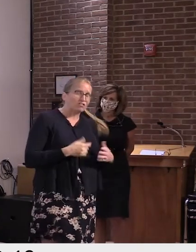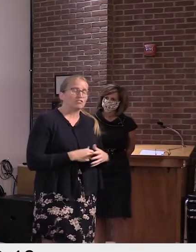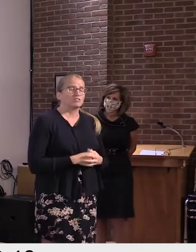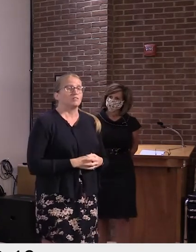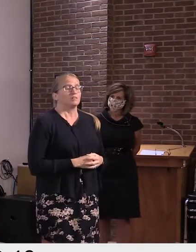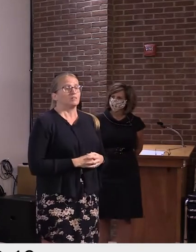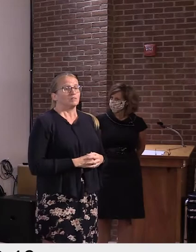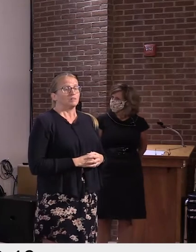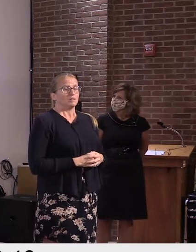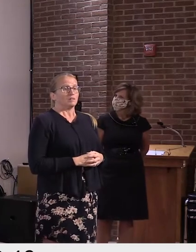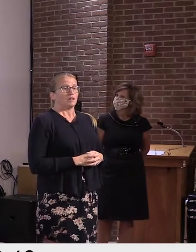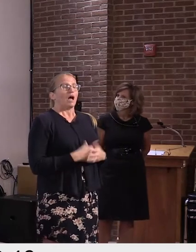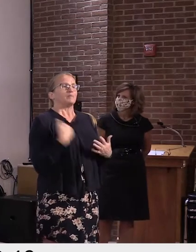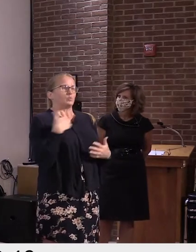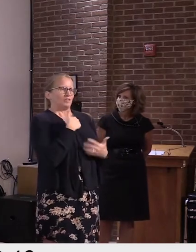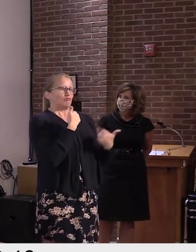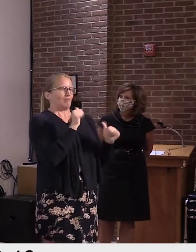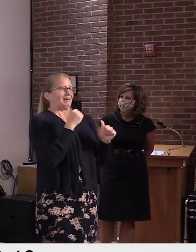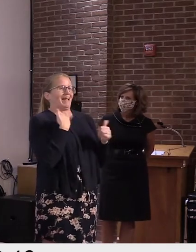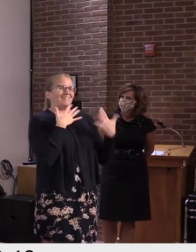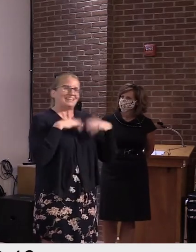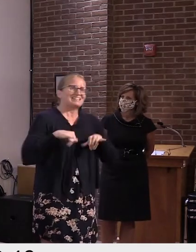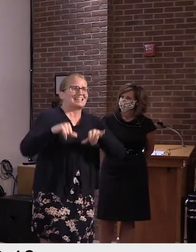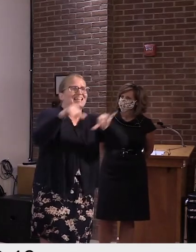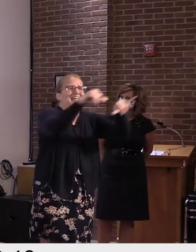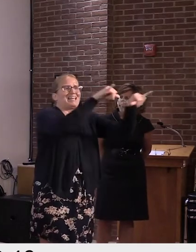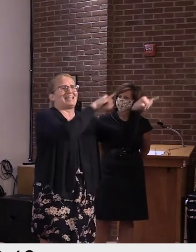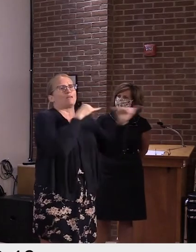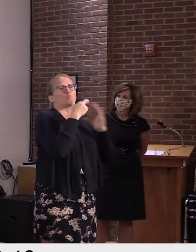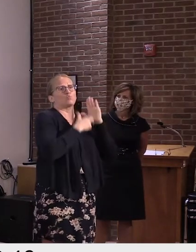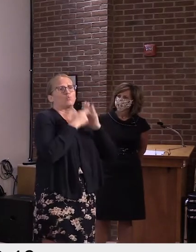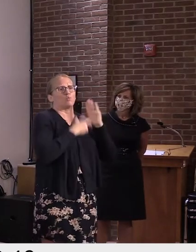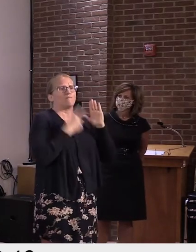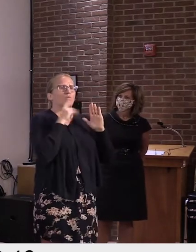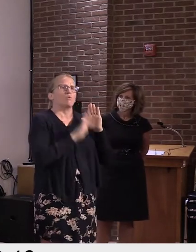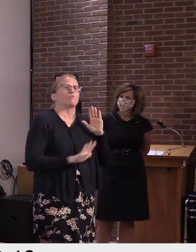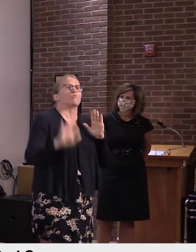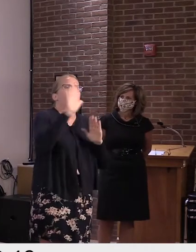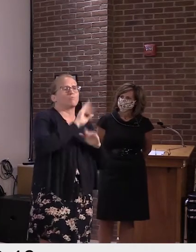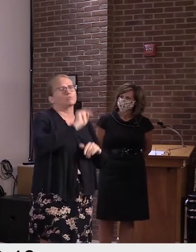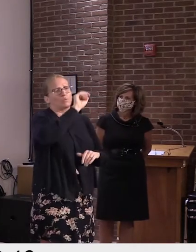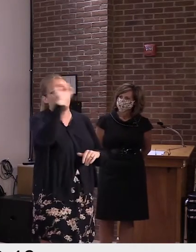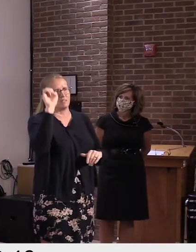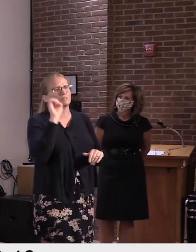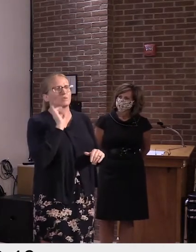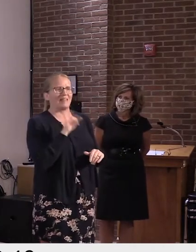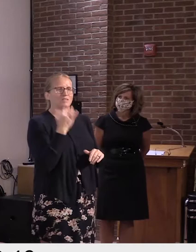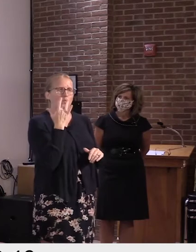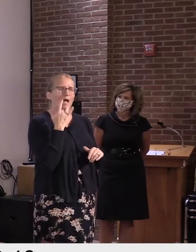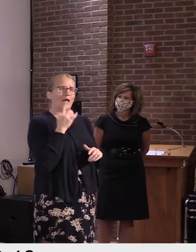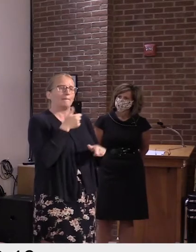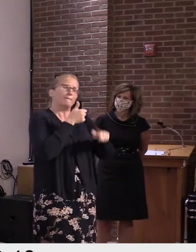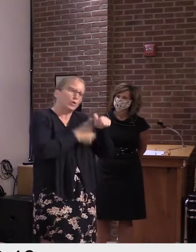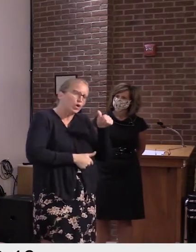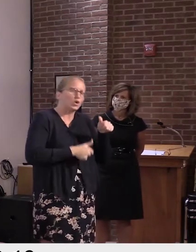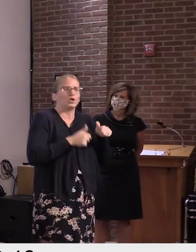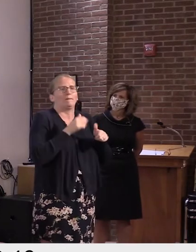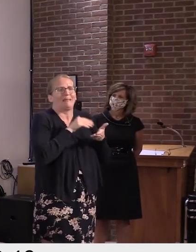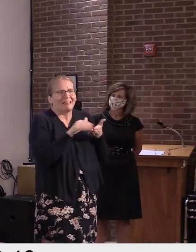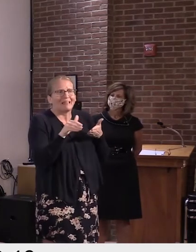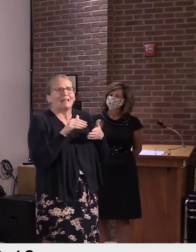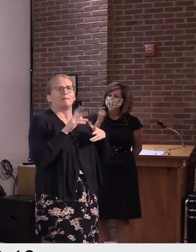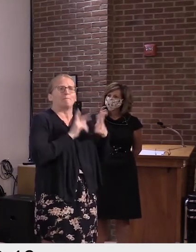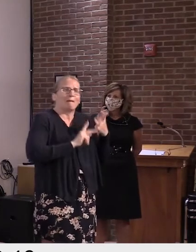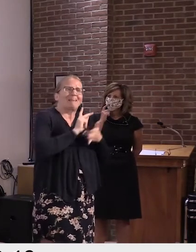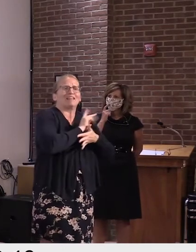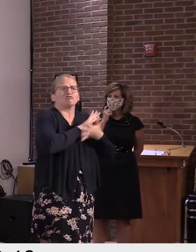level playing field across a region so that we can compare apples to apples. I don't think there's any effort to be